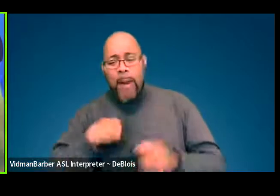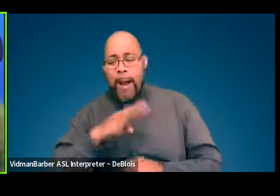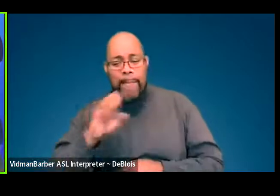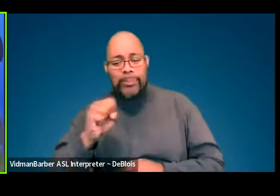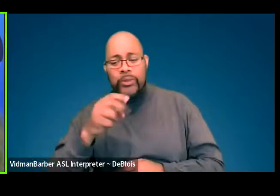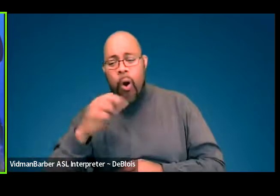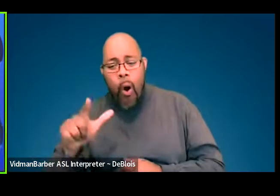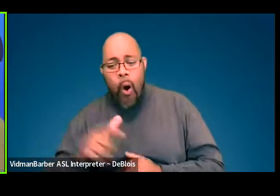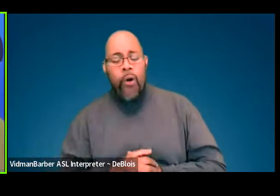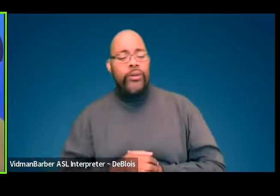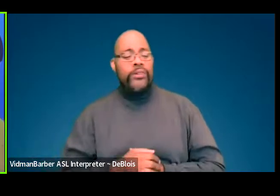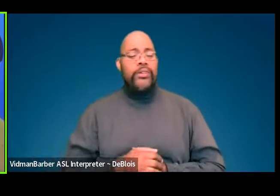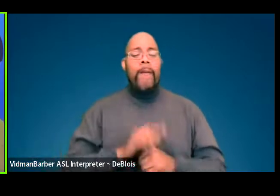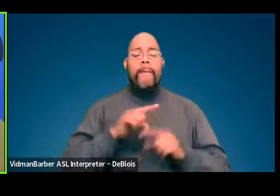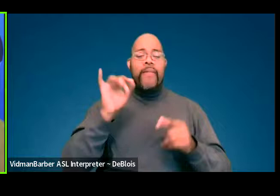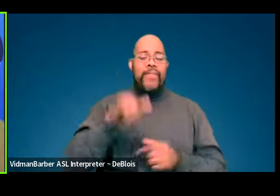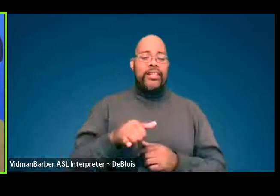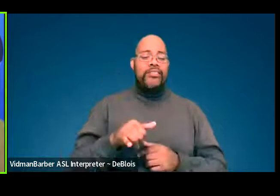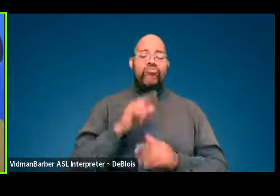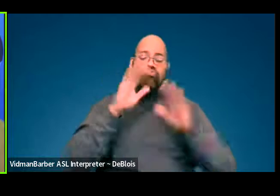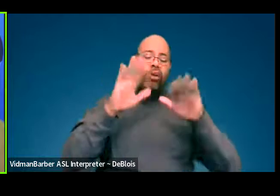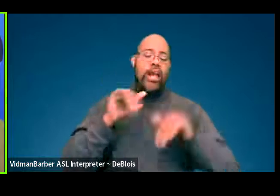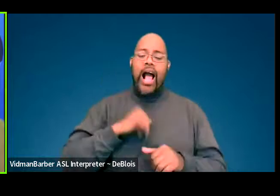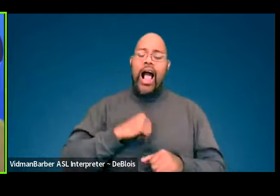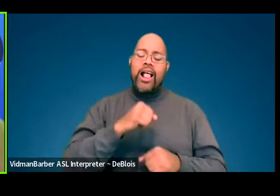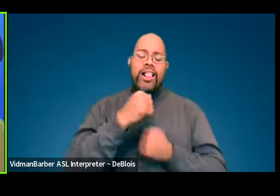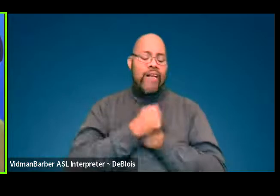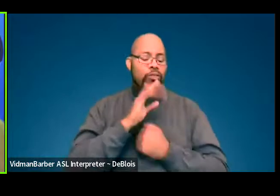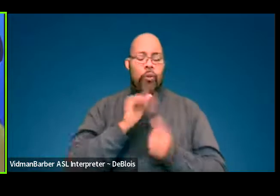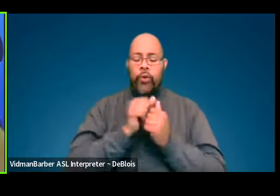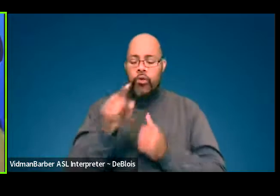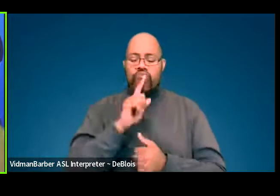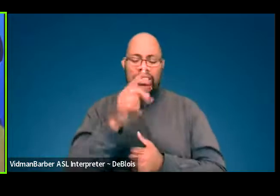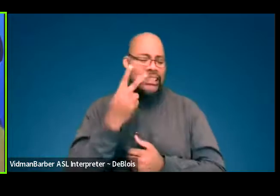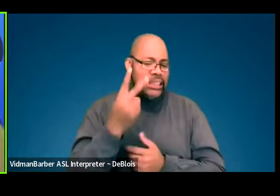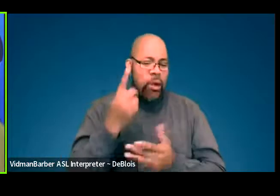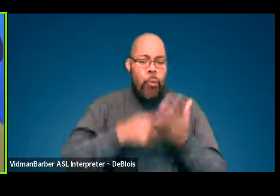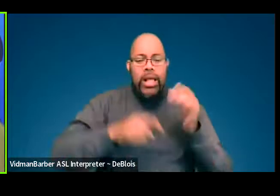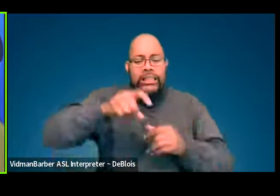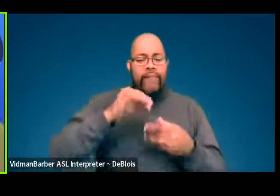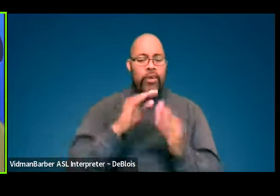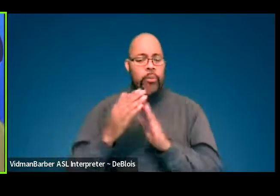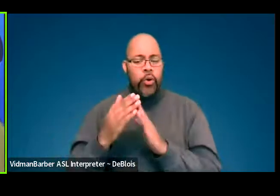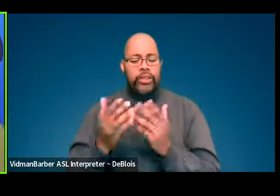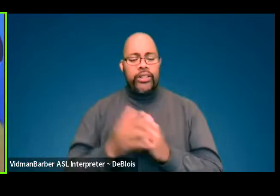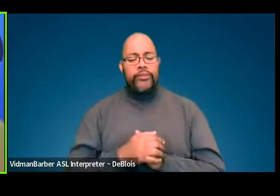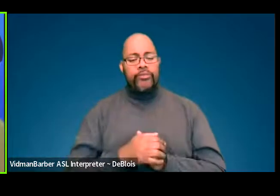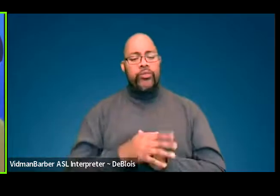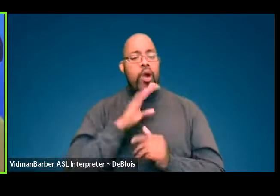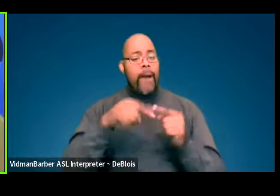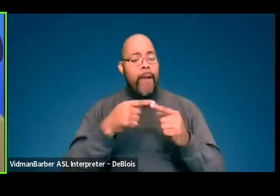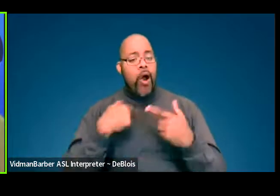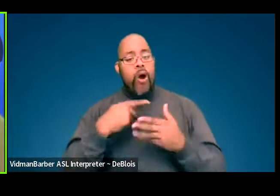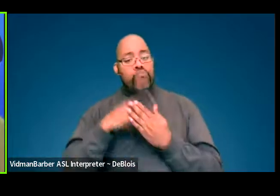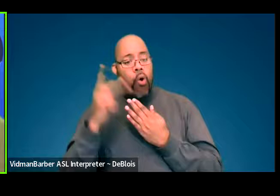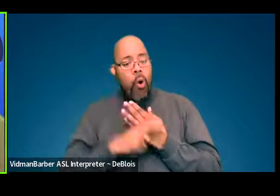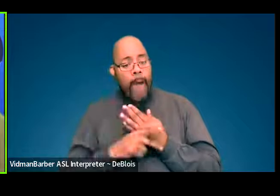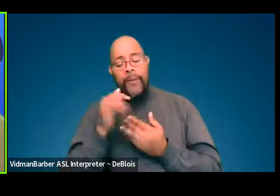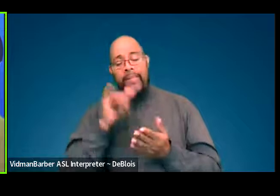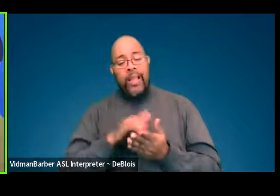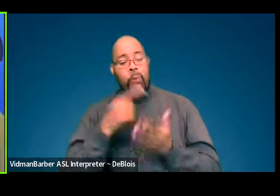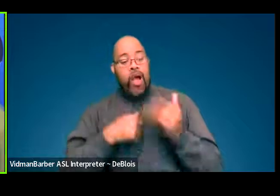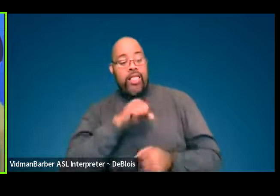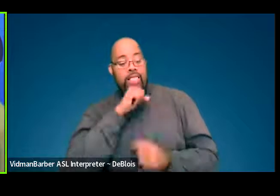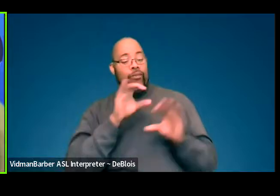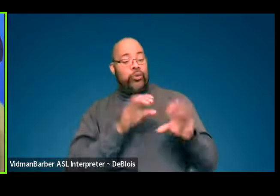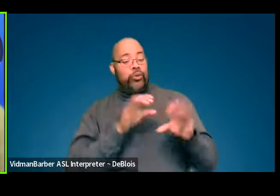Hall. But this is great. Like, I love talking to y'all to really see what the needs of the community are, to talk about our programs, because this is what I